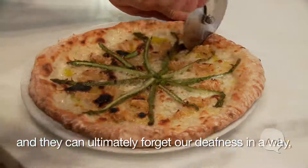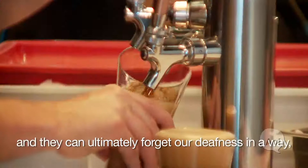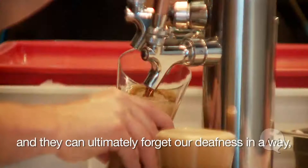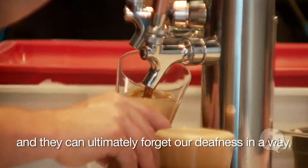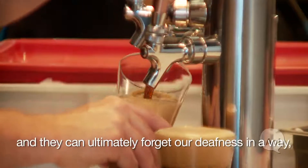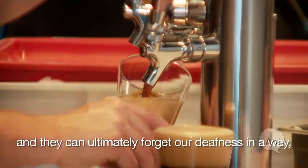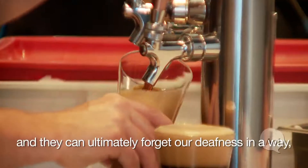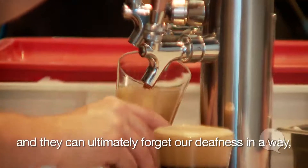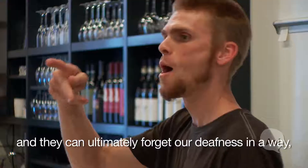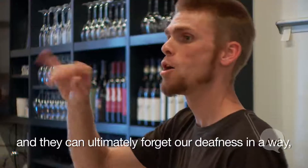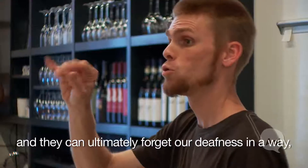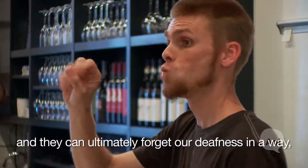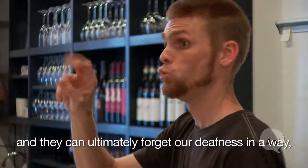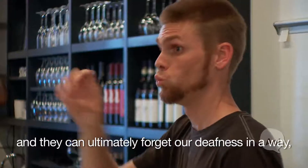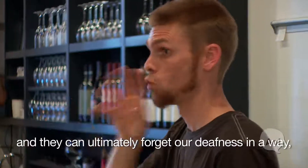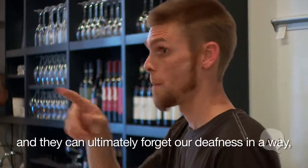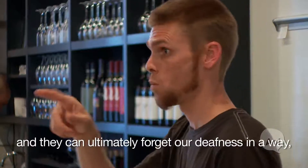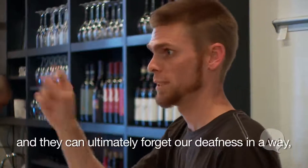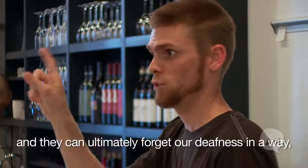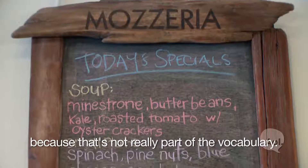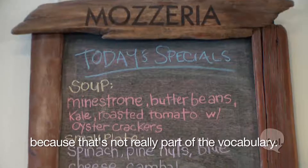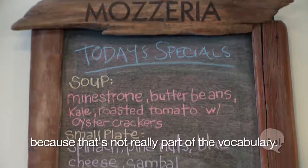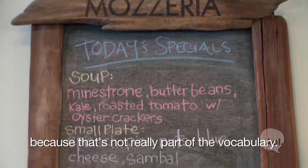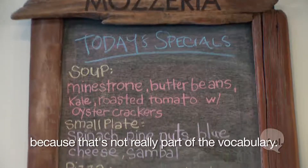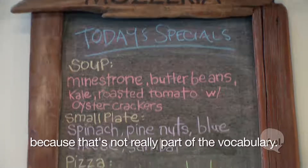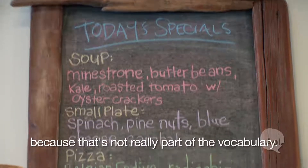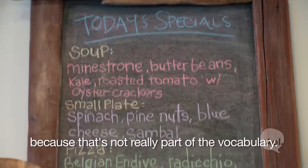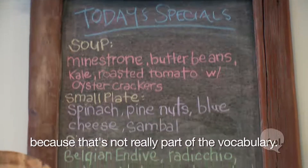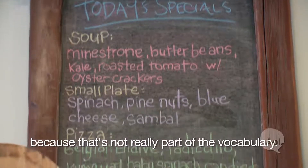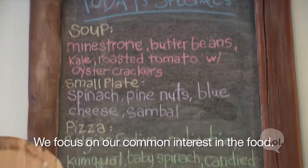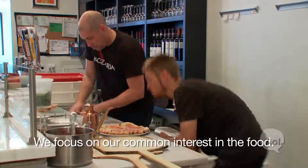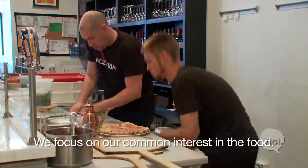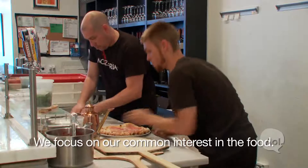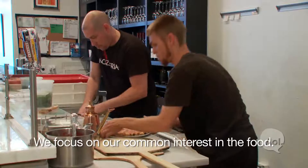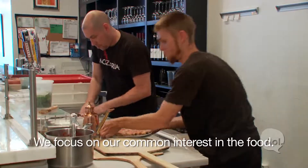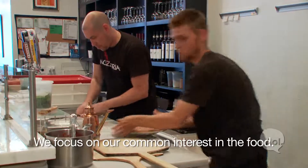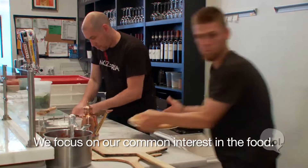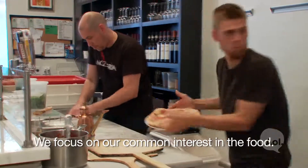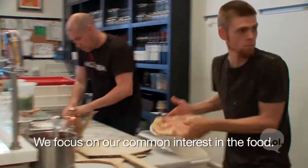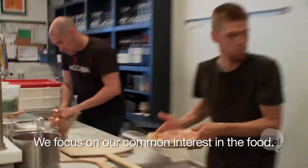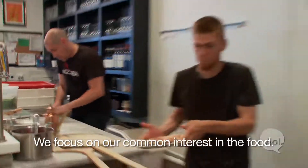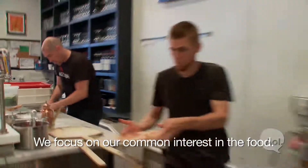and they can ultimately forget our deafness in a way, because that's not really part of the vocabulary. We focus on our common interest in the food.